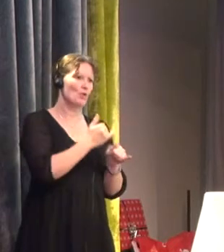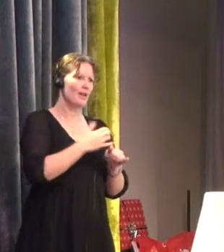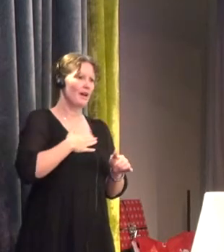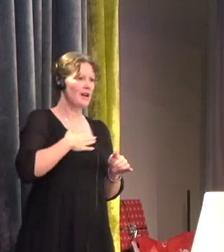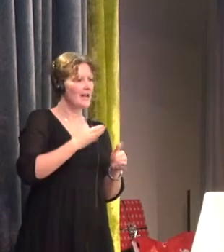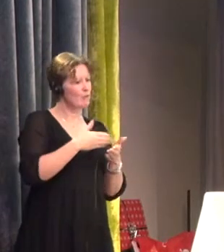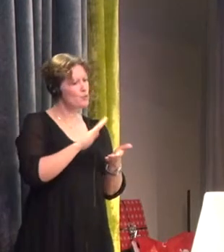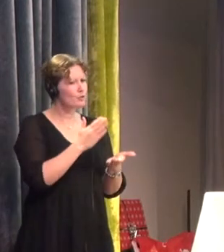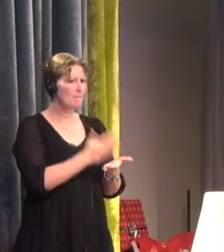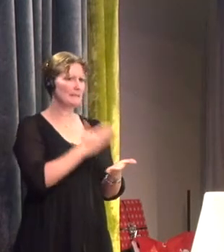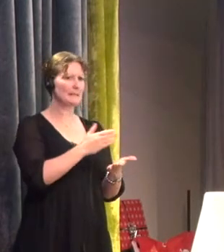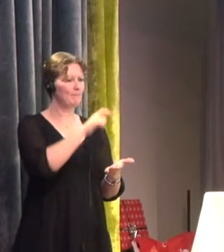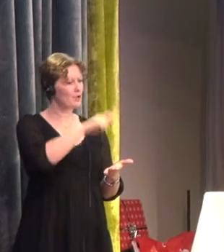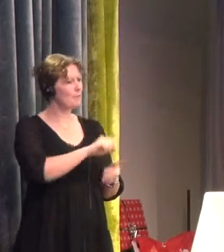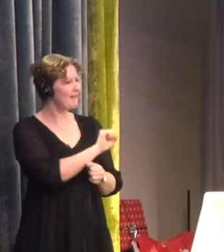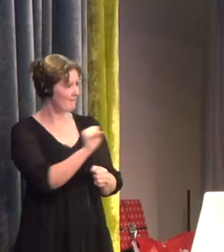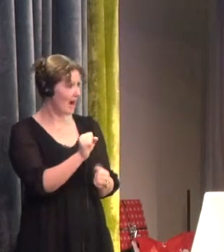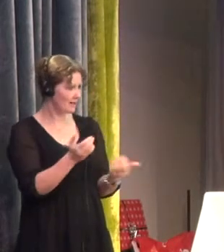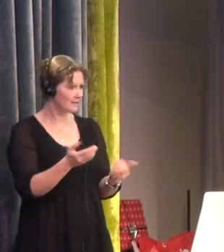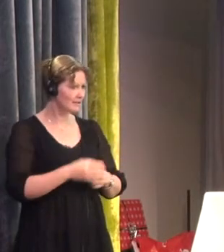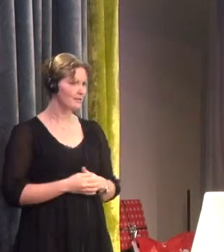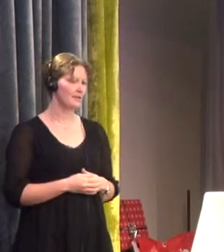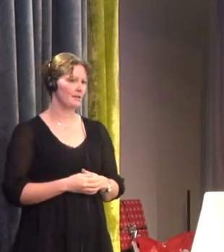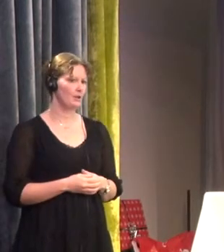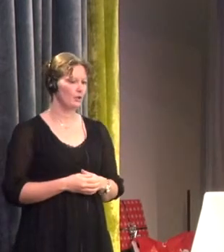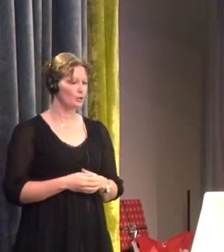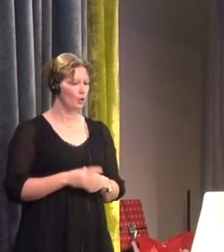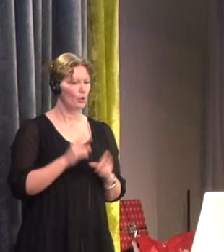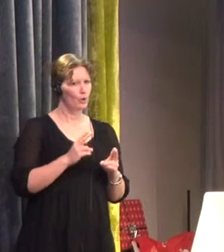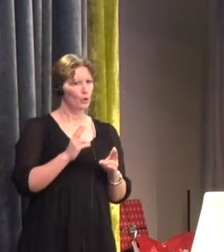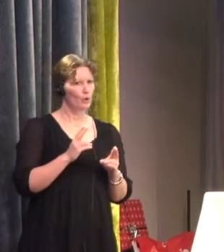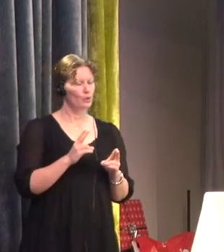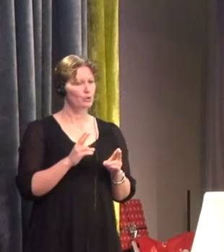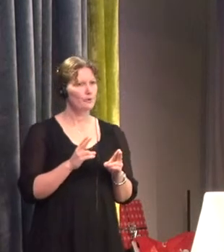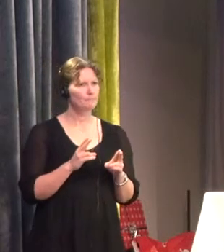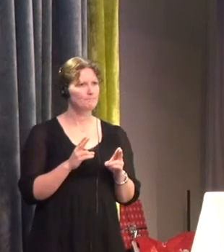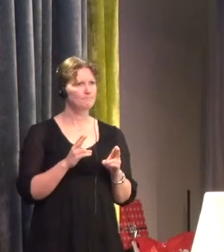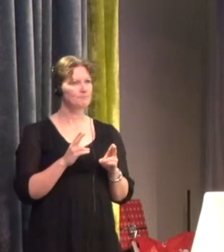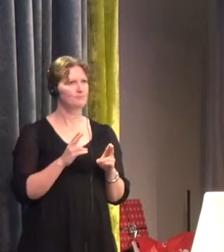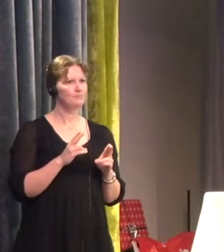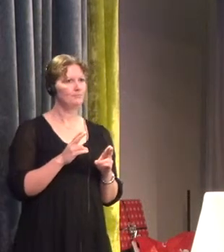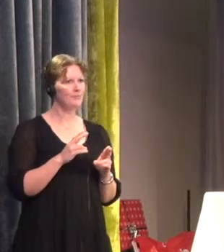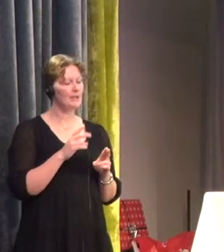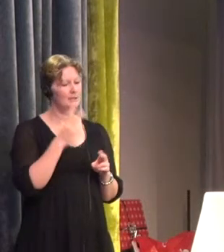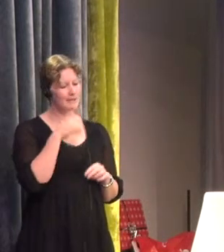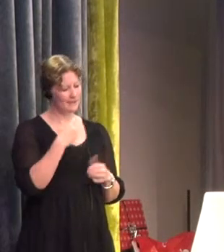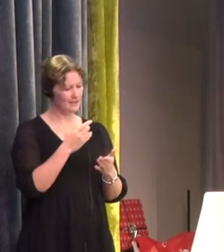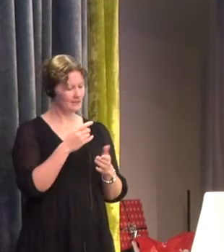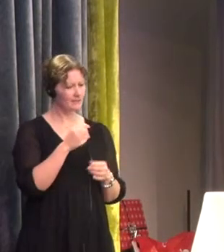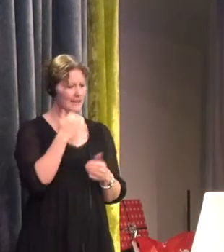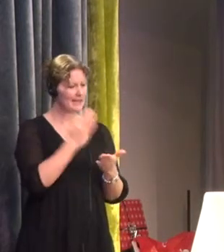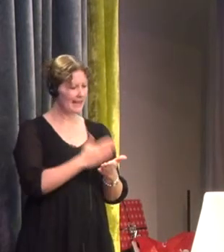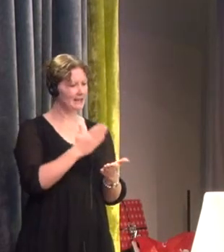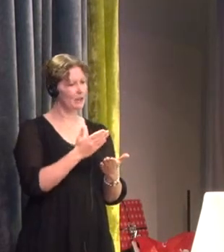what it is that we need. We also see the right to participation under the domestic monitoring article, and we also see it in cases of